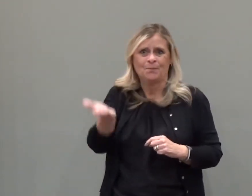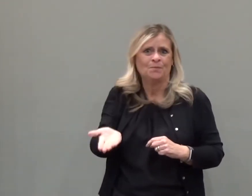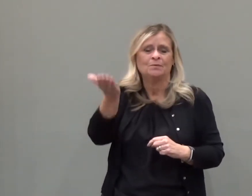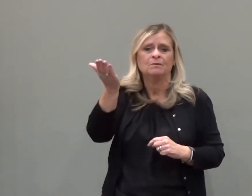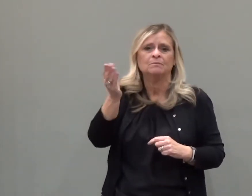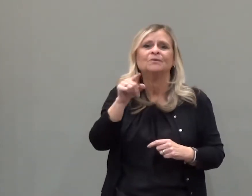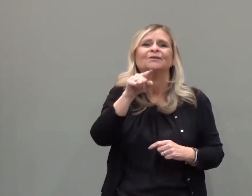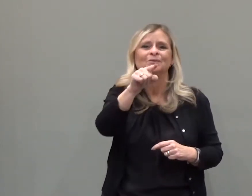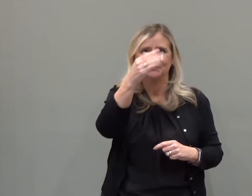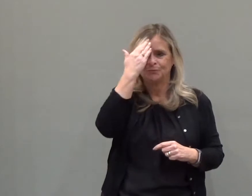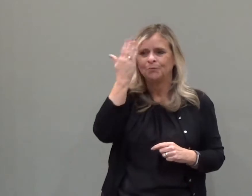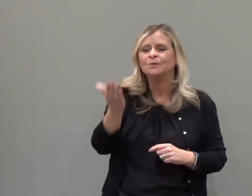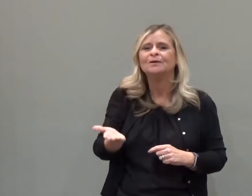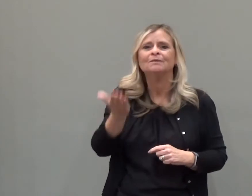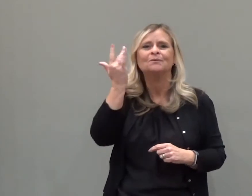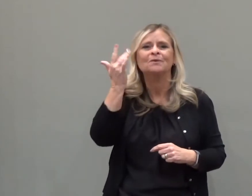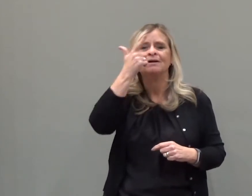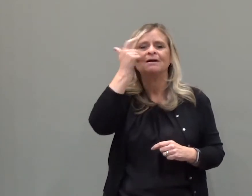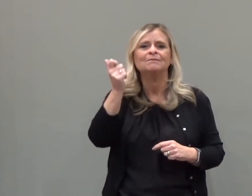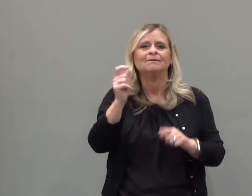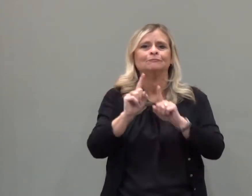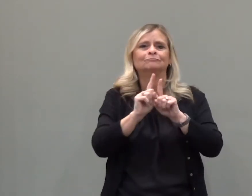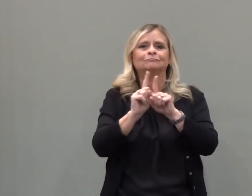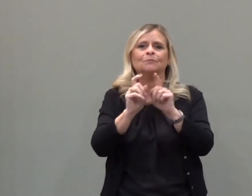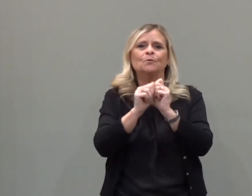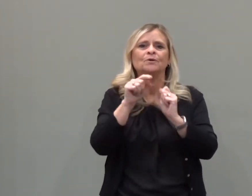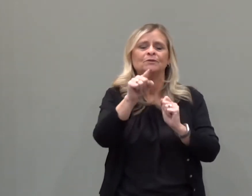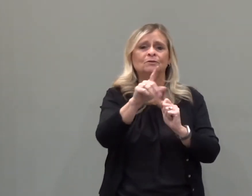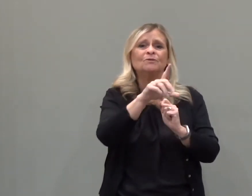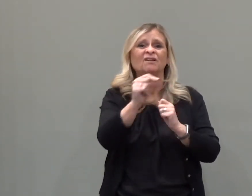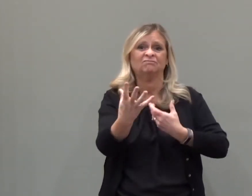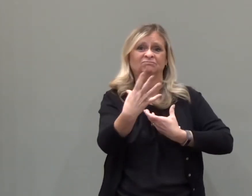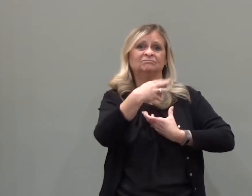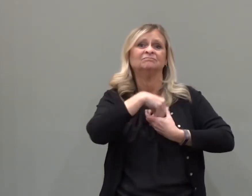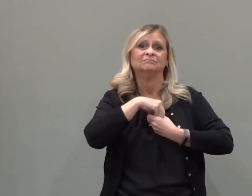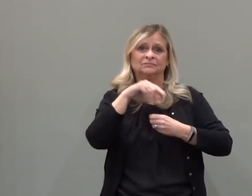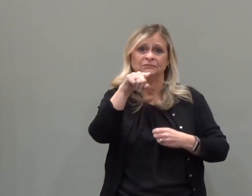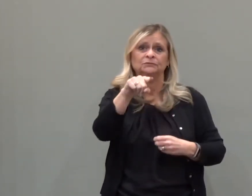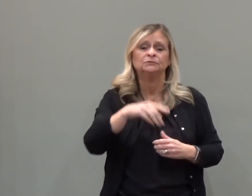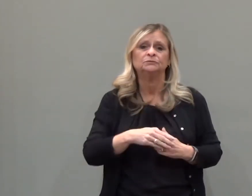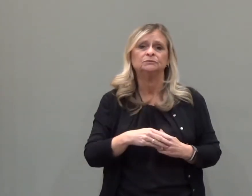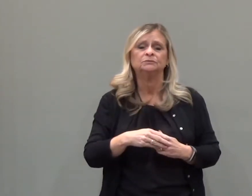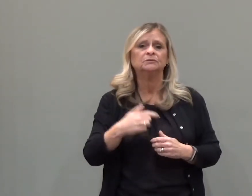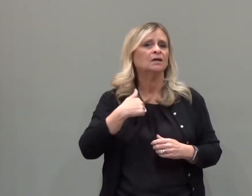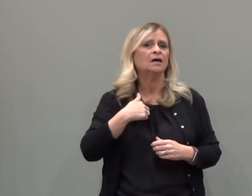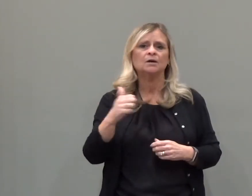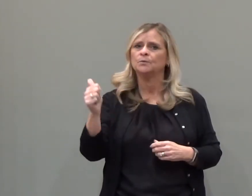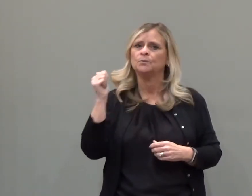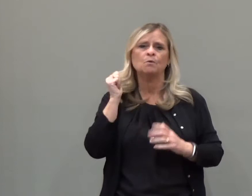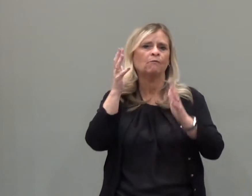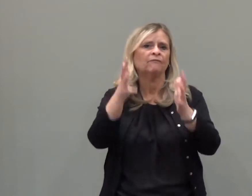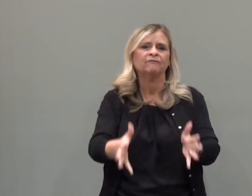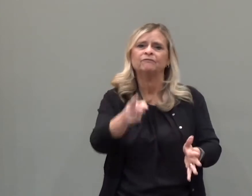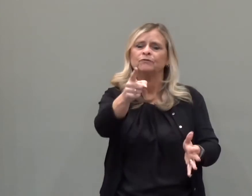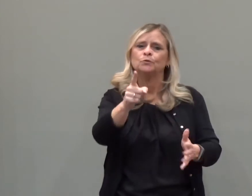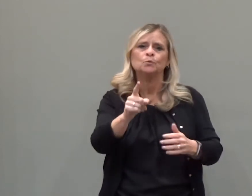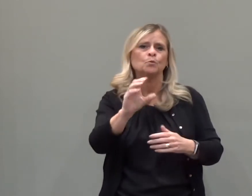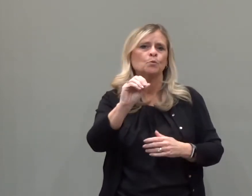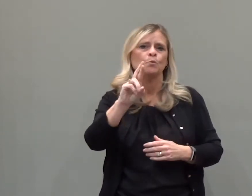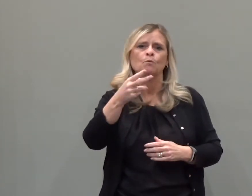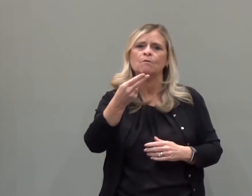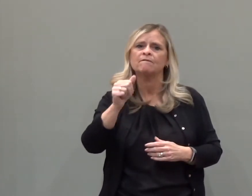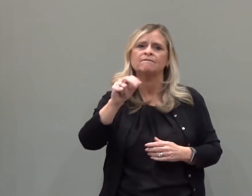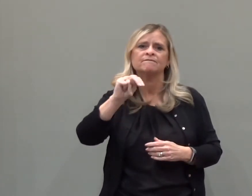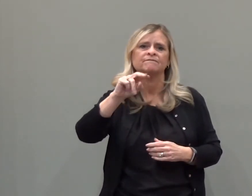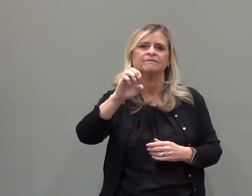him. You know him because he abides with you, and he will be in you. I will not leave you orphaned.